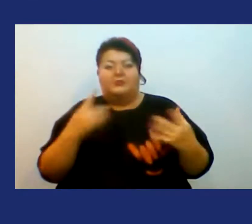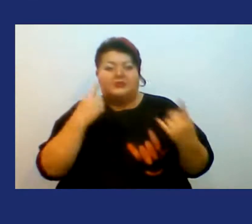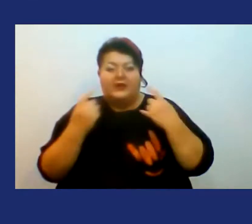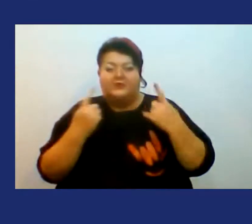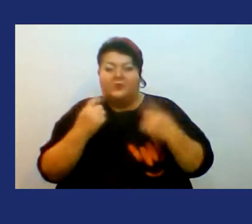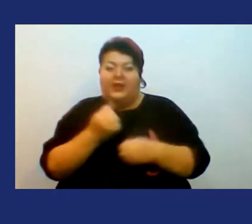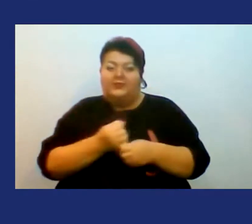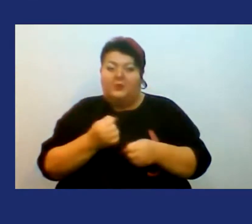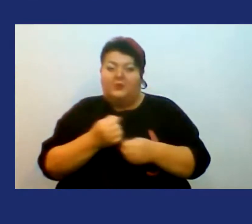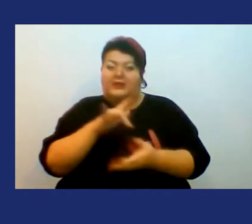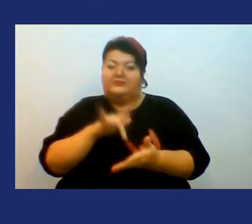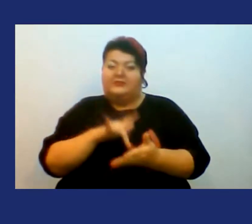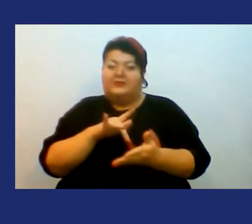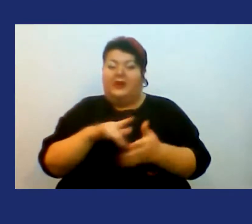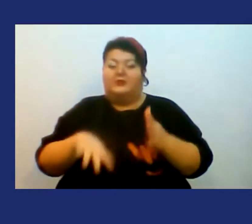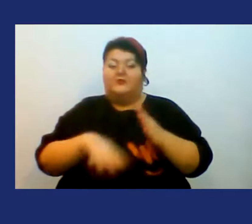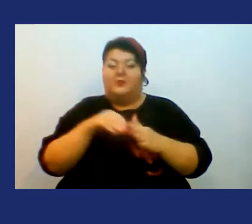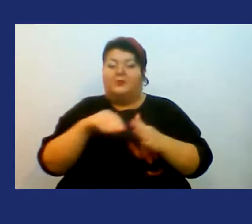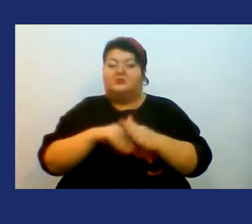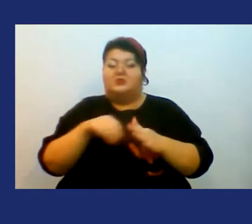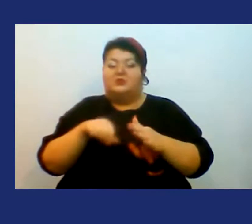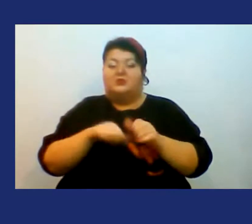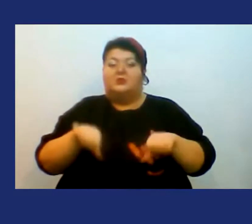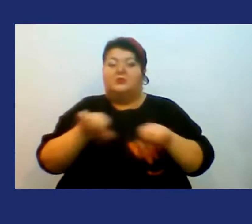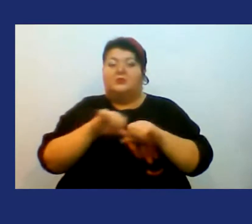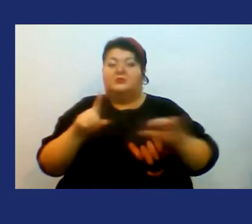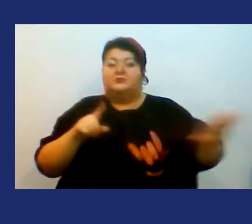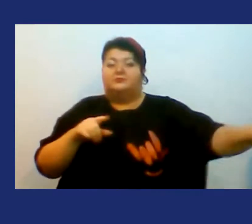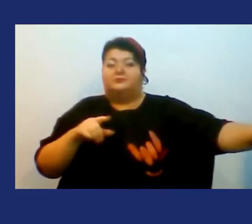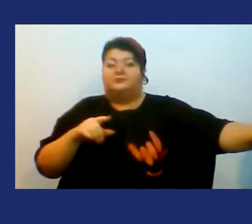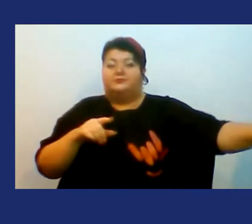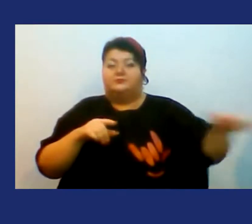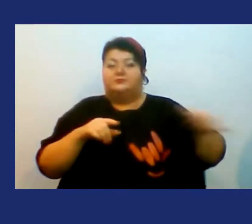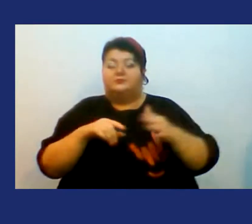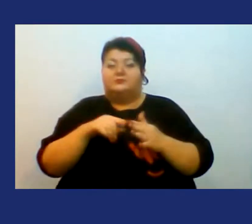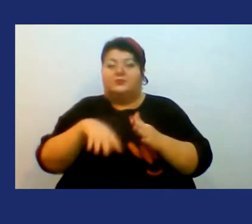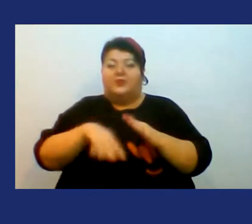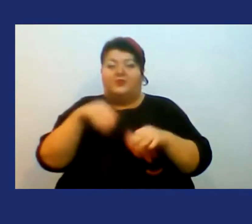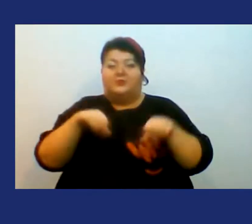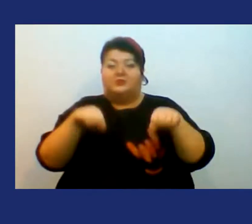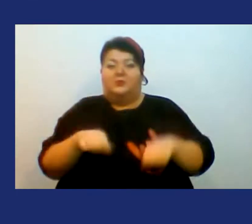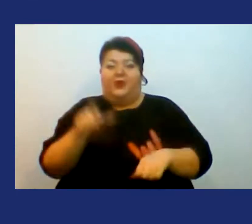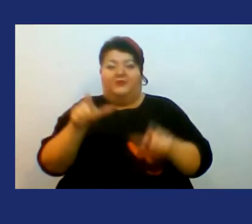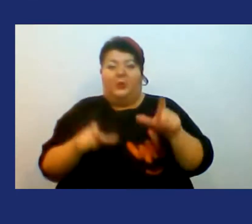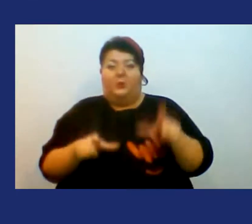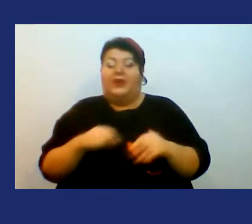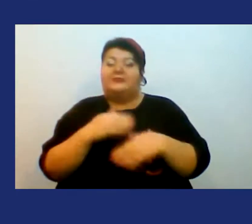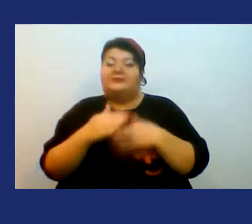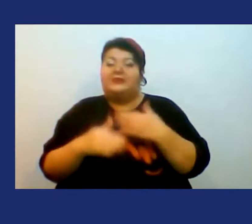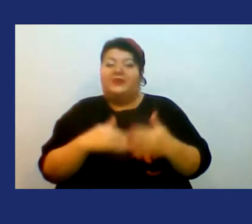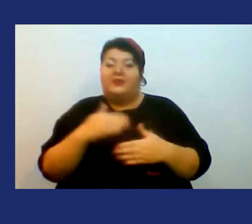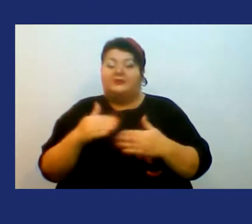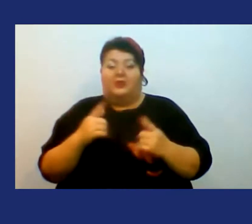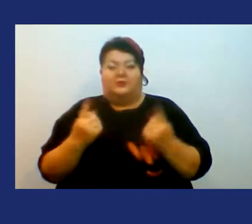and to share with you the information and the things we have developed there in the Central Election